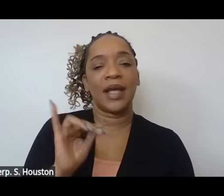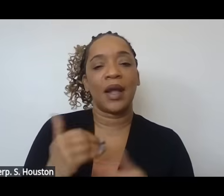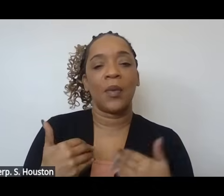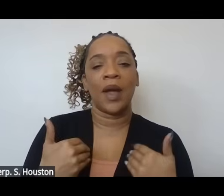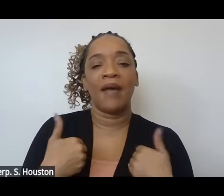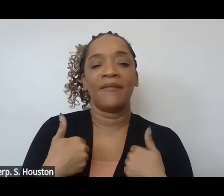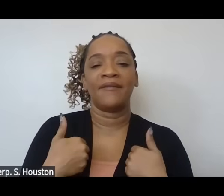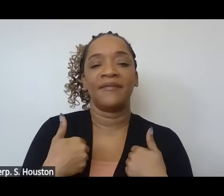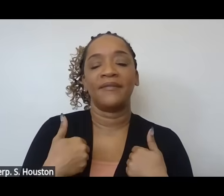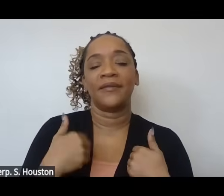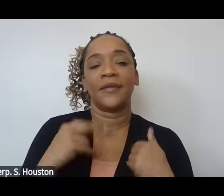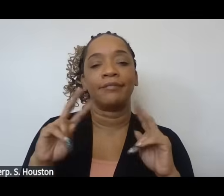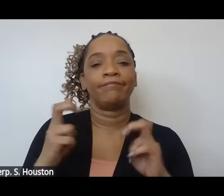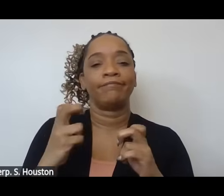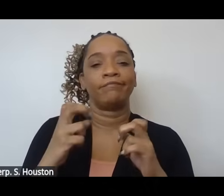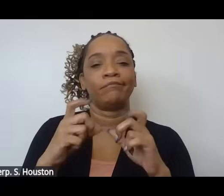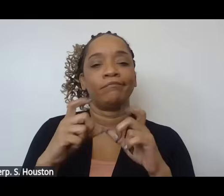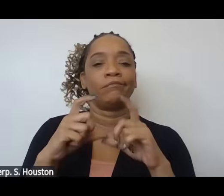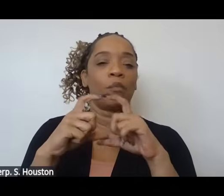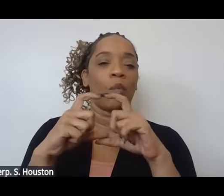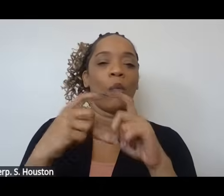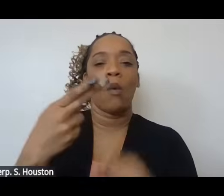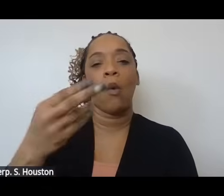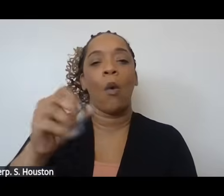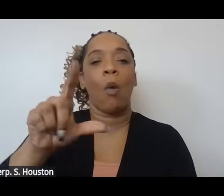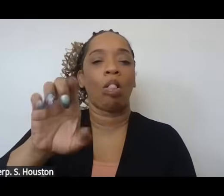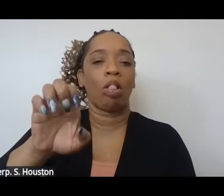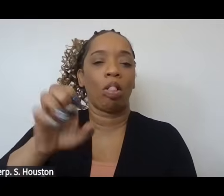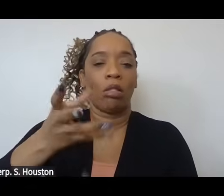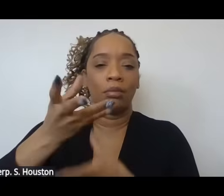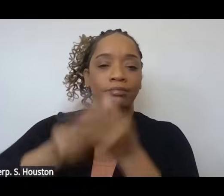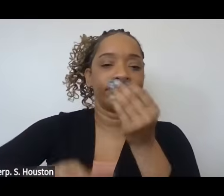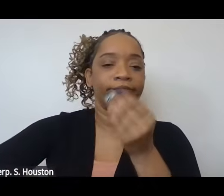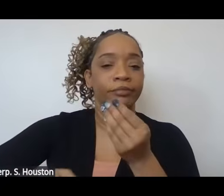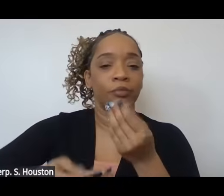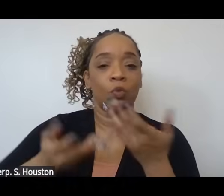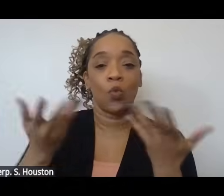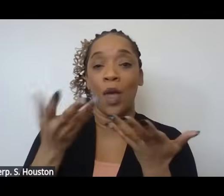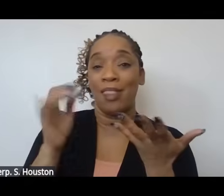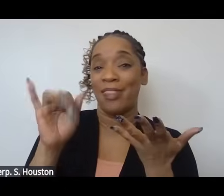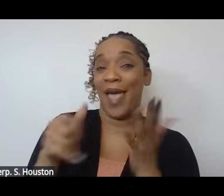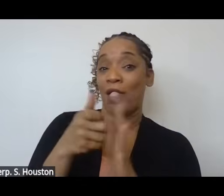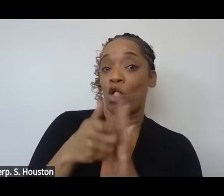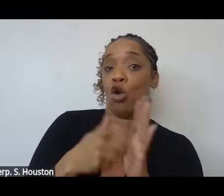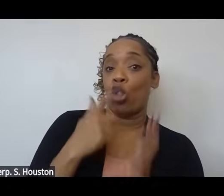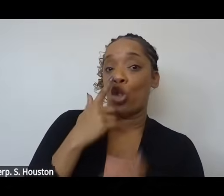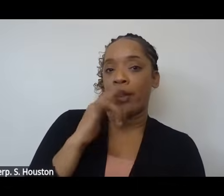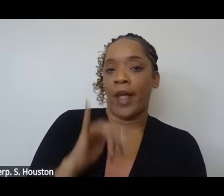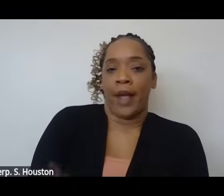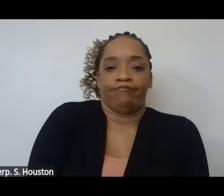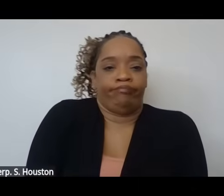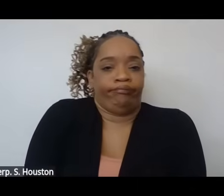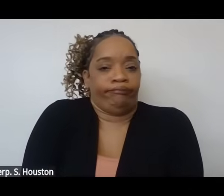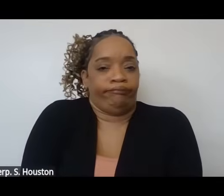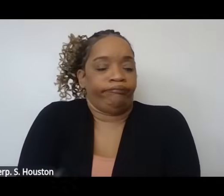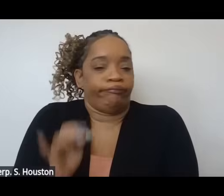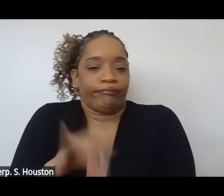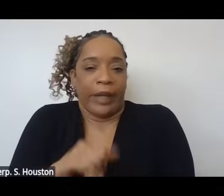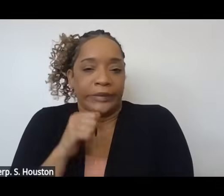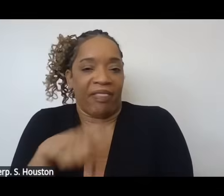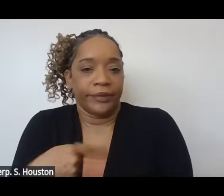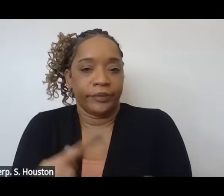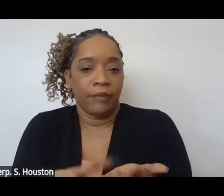What would that legislation look like? I don't know. That's not this conversation. Yeah. But at the very least, it seems